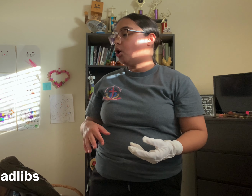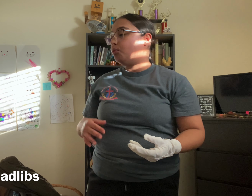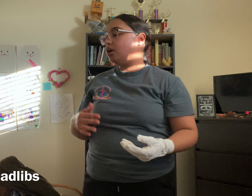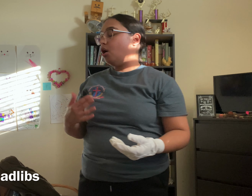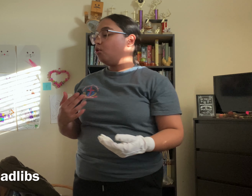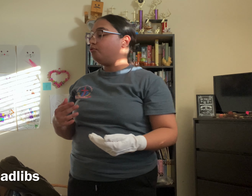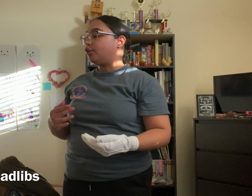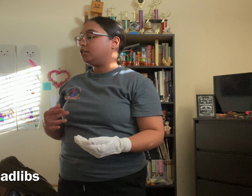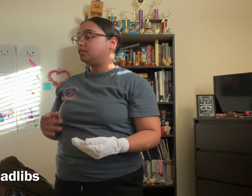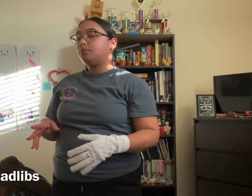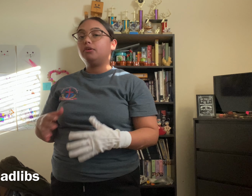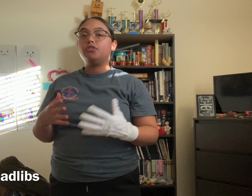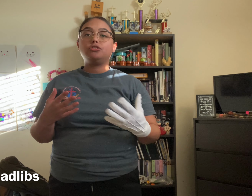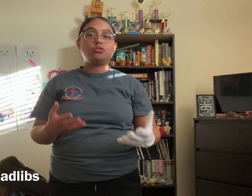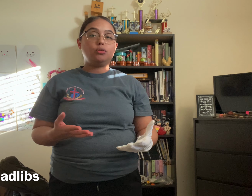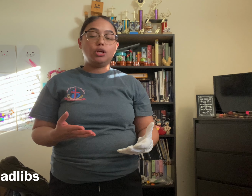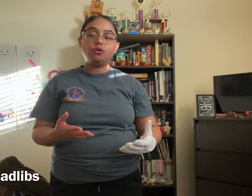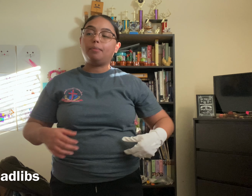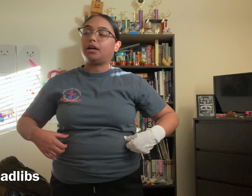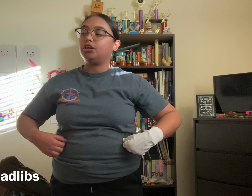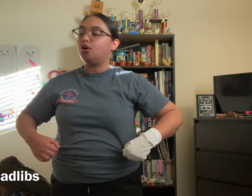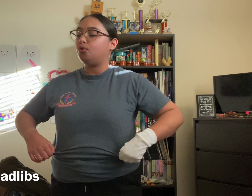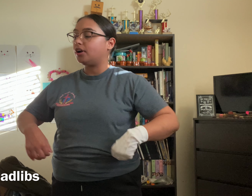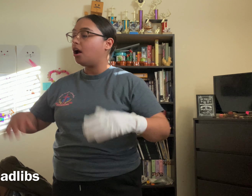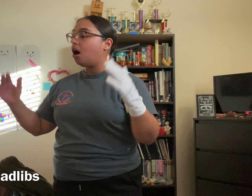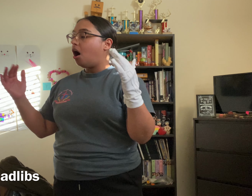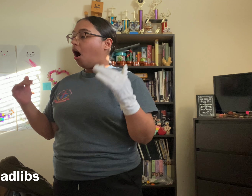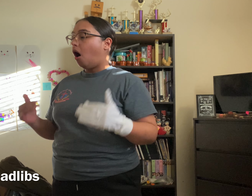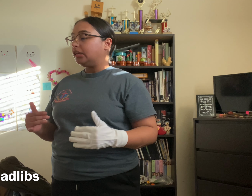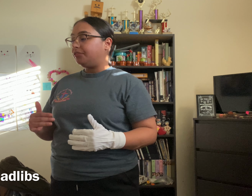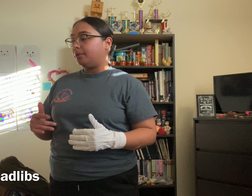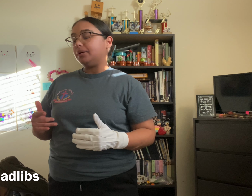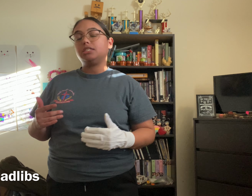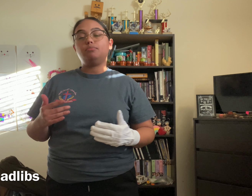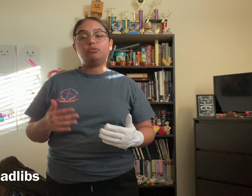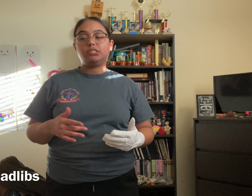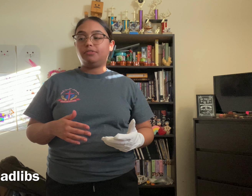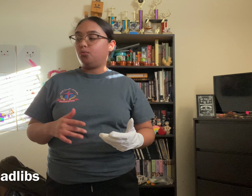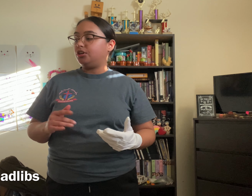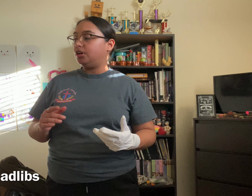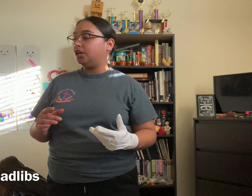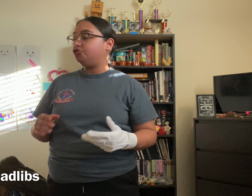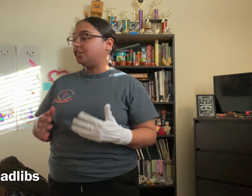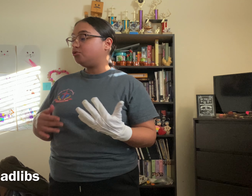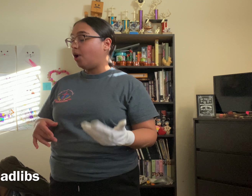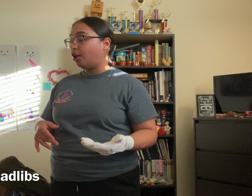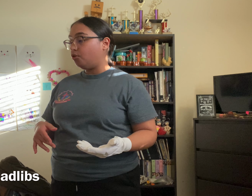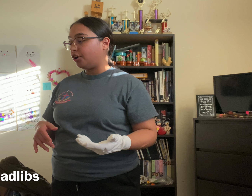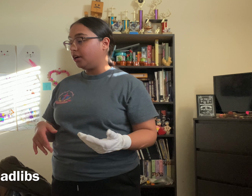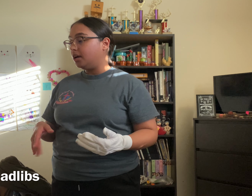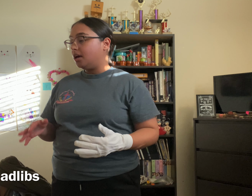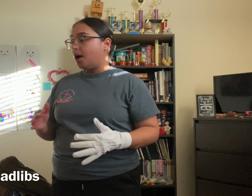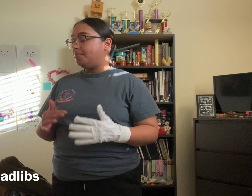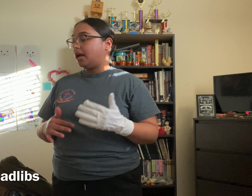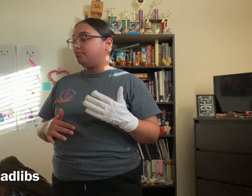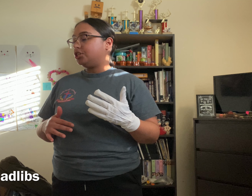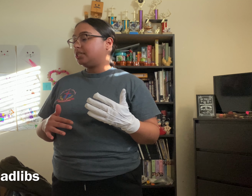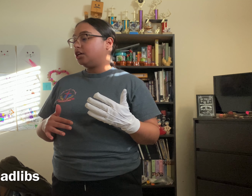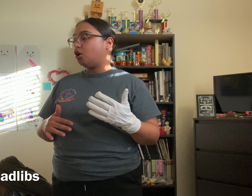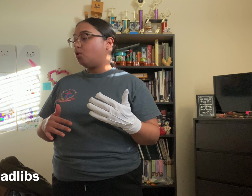going over some of the solo. I'm not gonna go over all of it because most of it we just went over, but I'm just gonna go